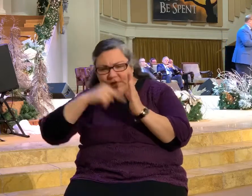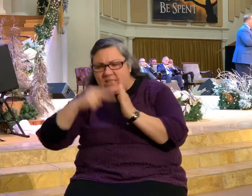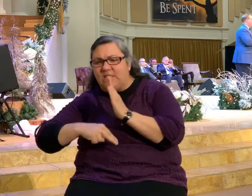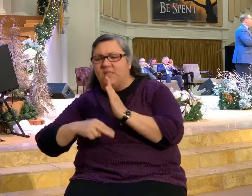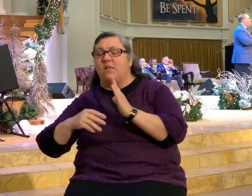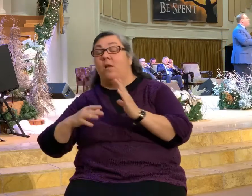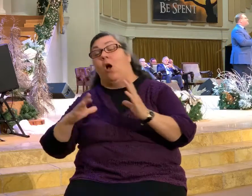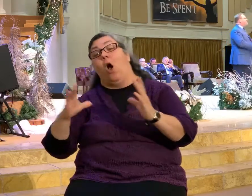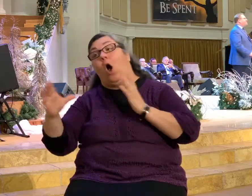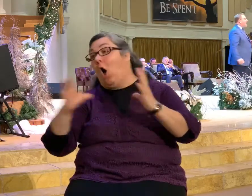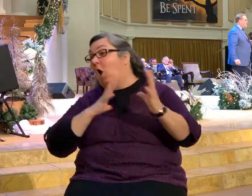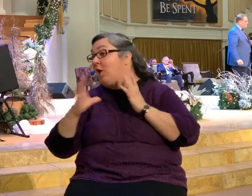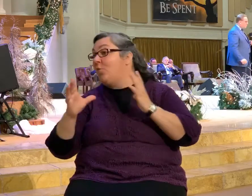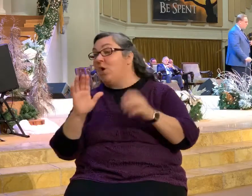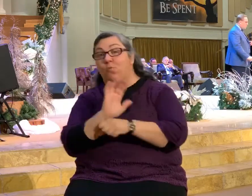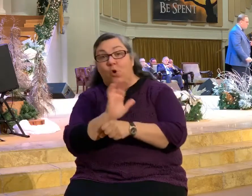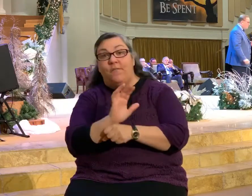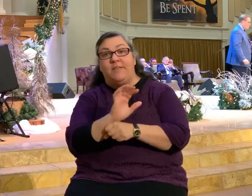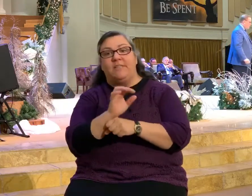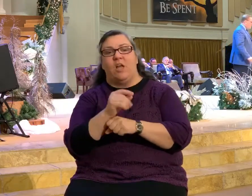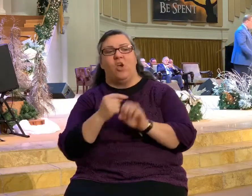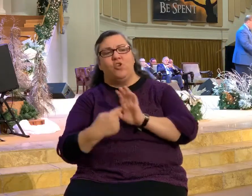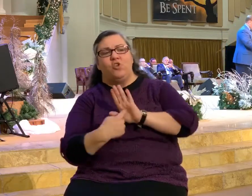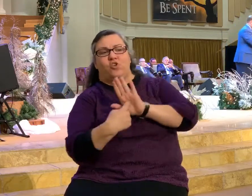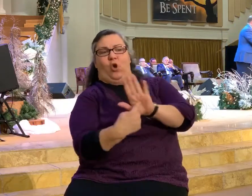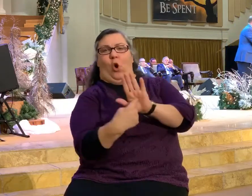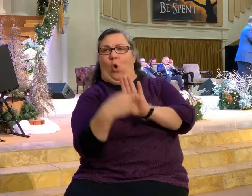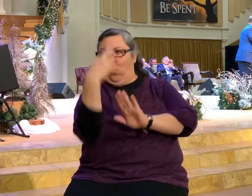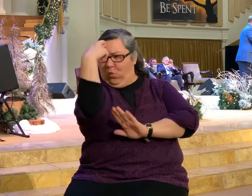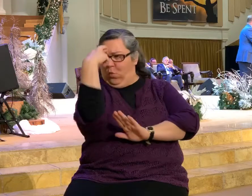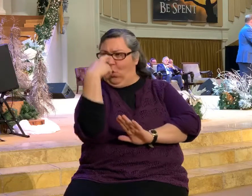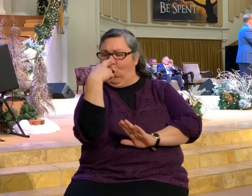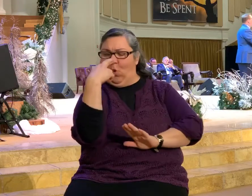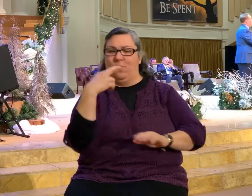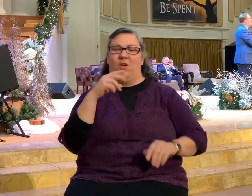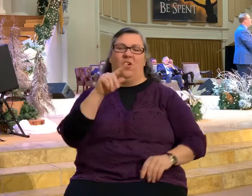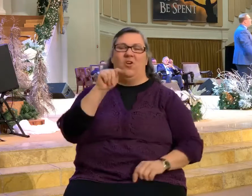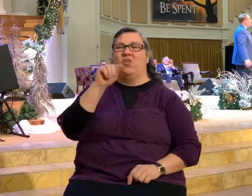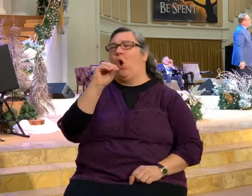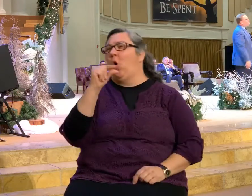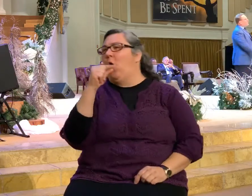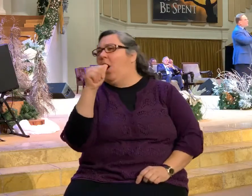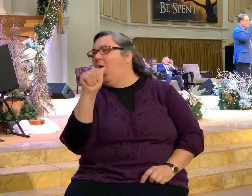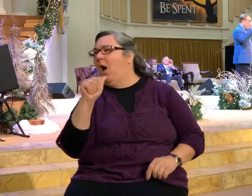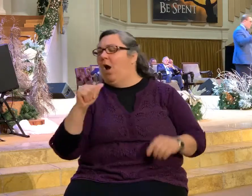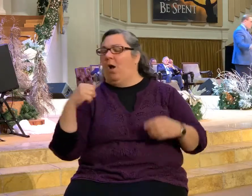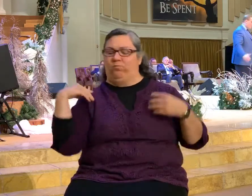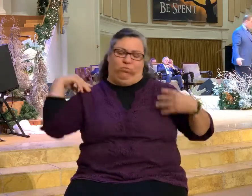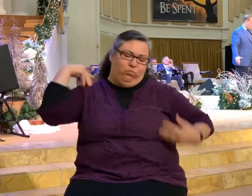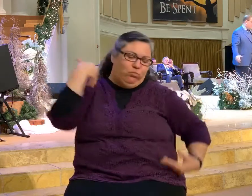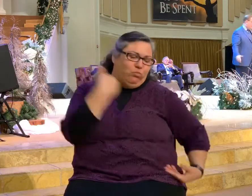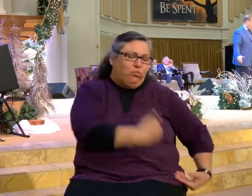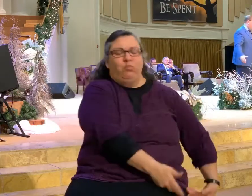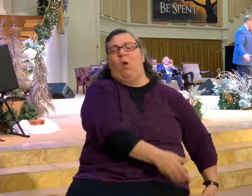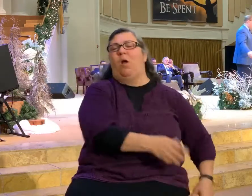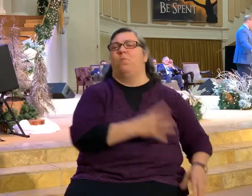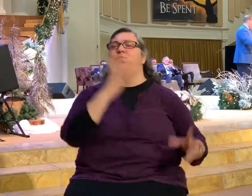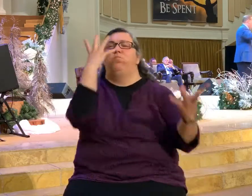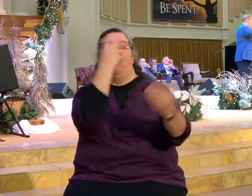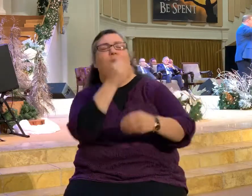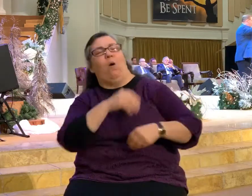Hollywood movies have romanticized Rome with its toga parties and its beautiful architecture